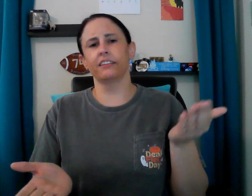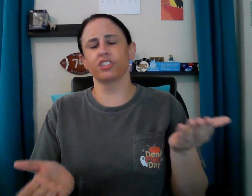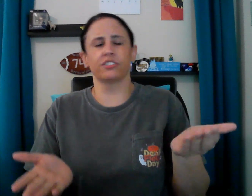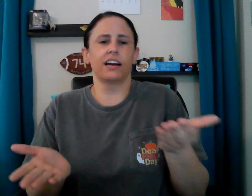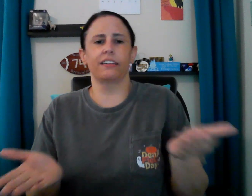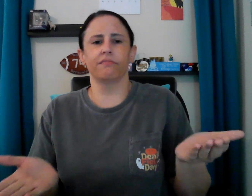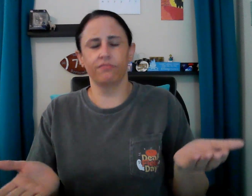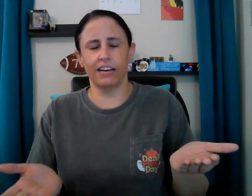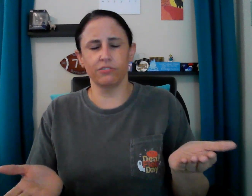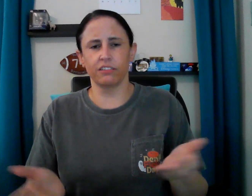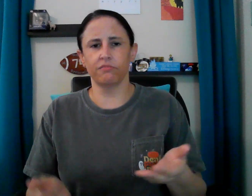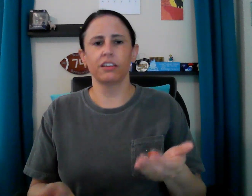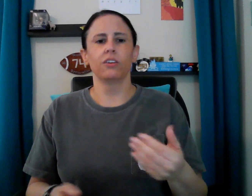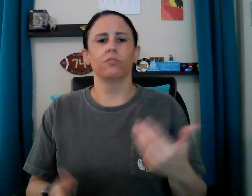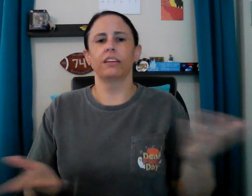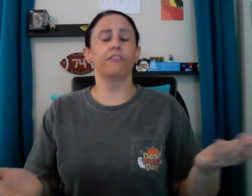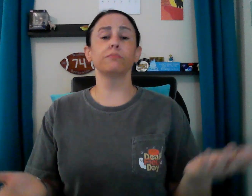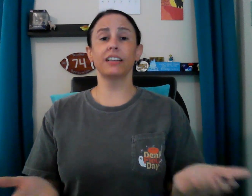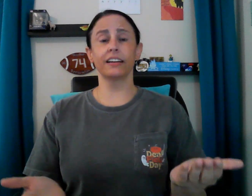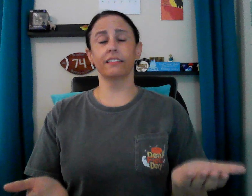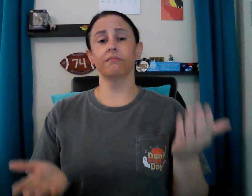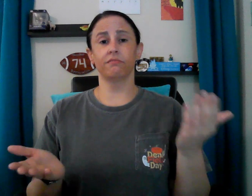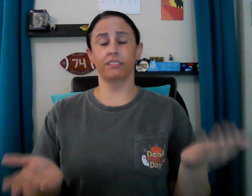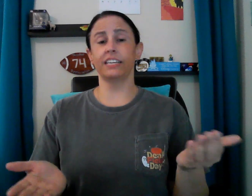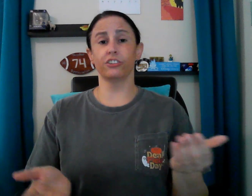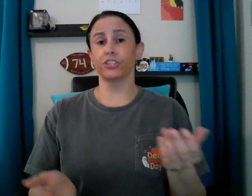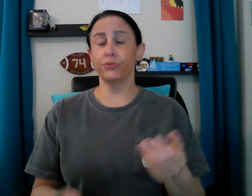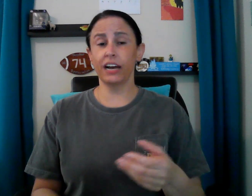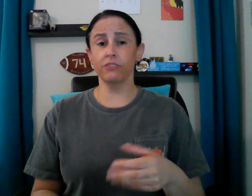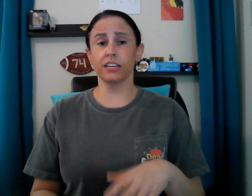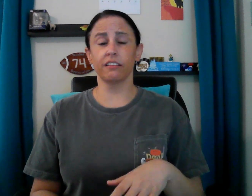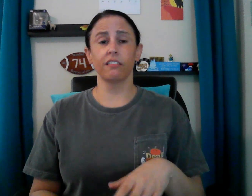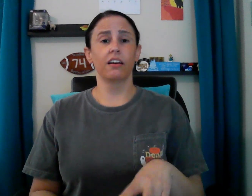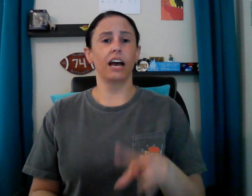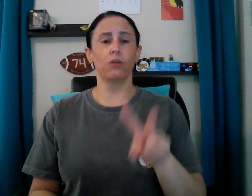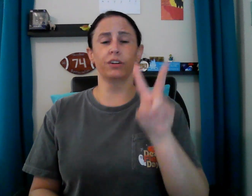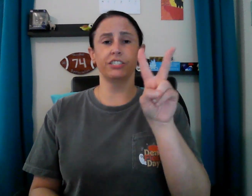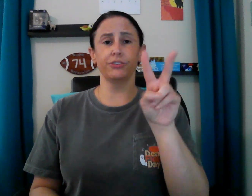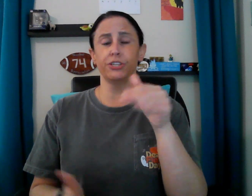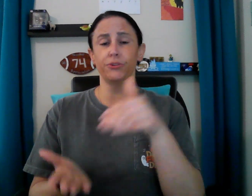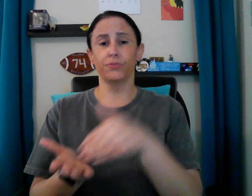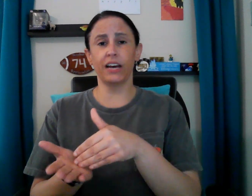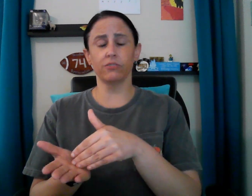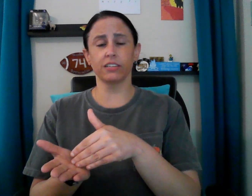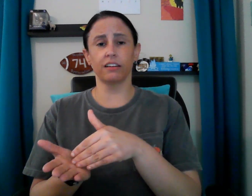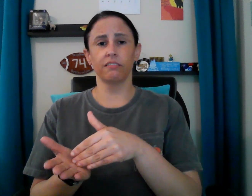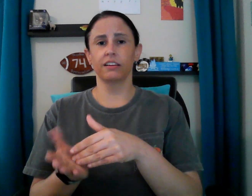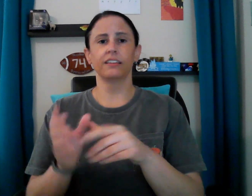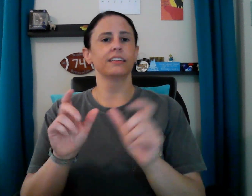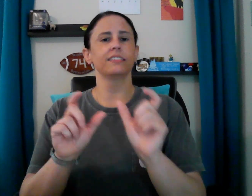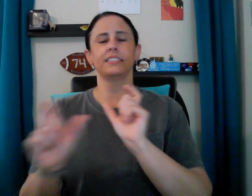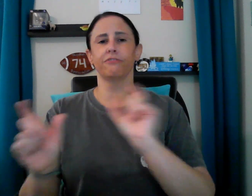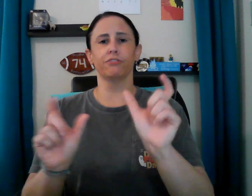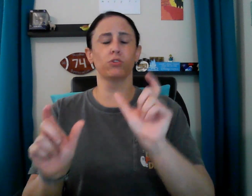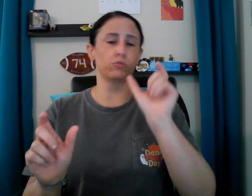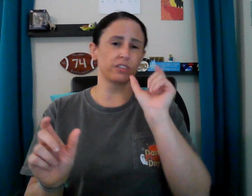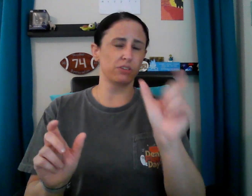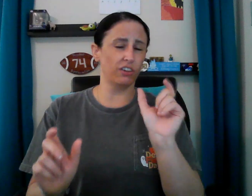just sign 1,000? If I'm signing the year 2000, I wouldn't do 2000. Different rules. I'm talking